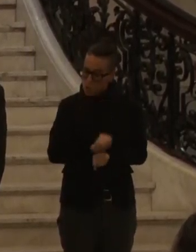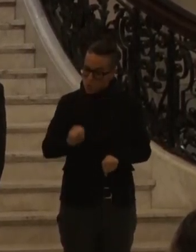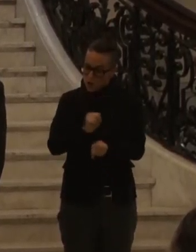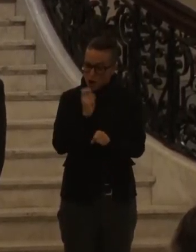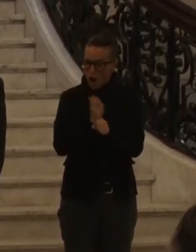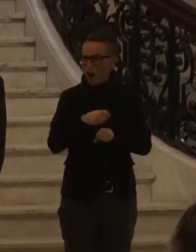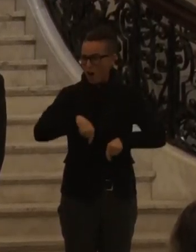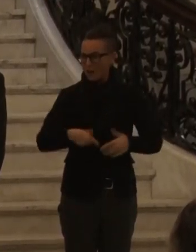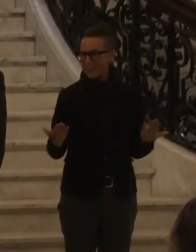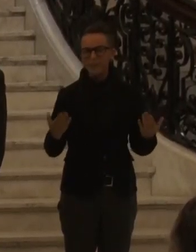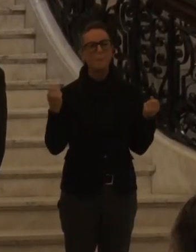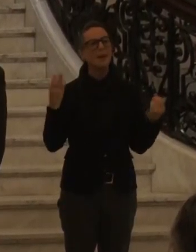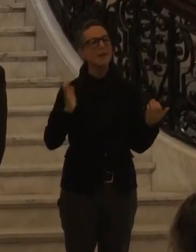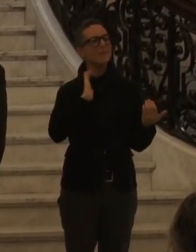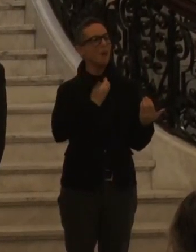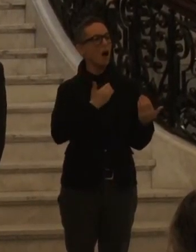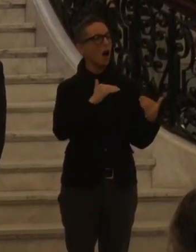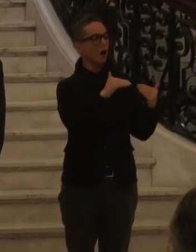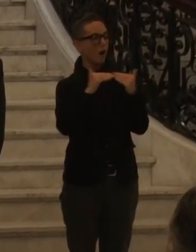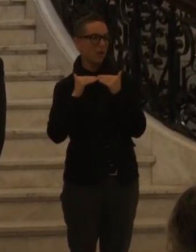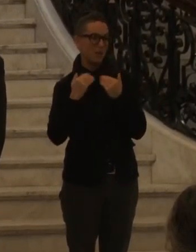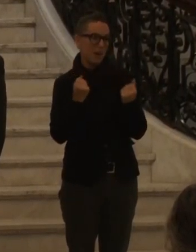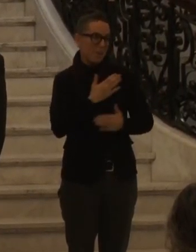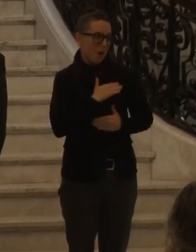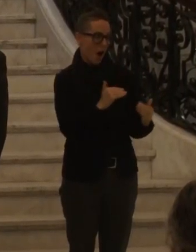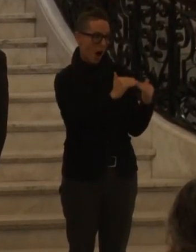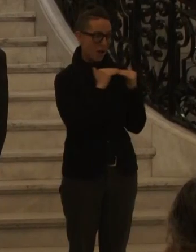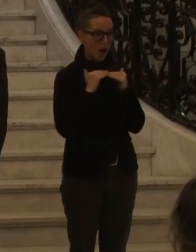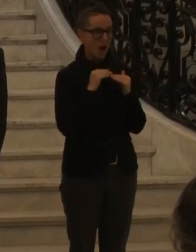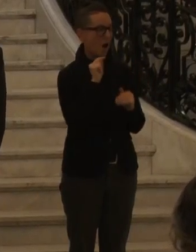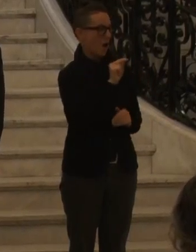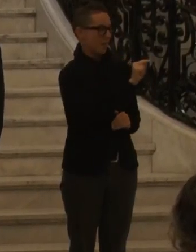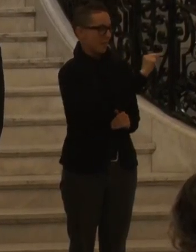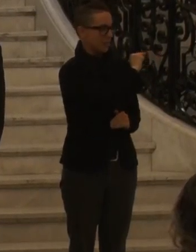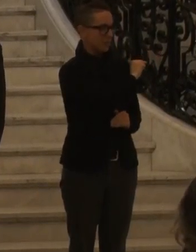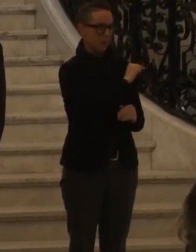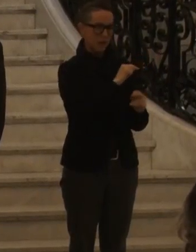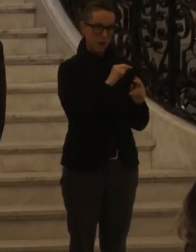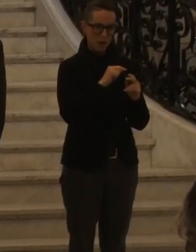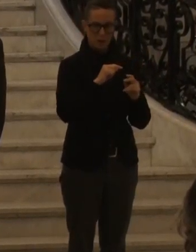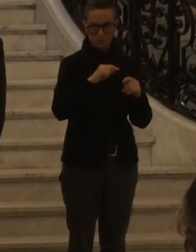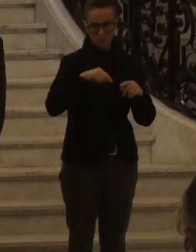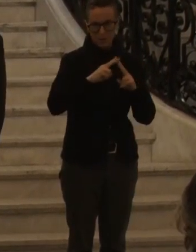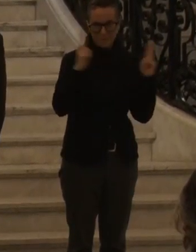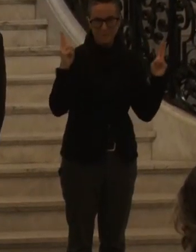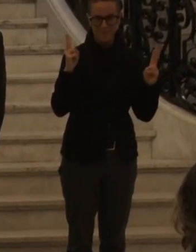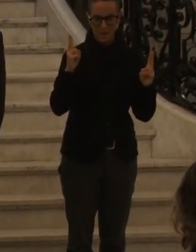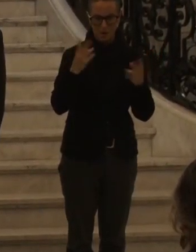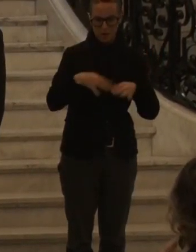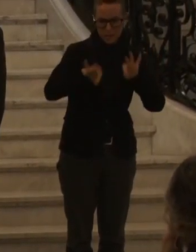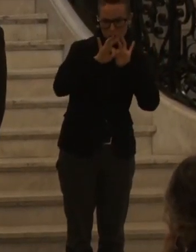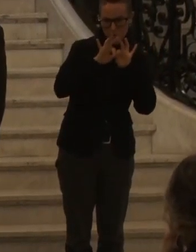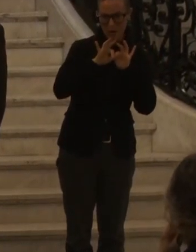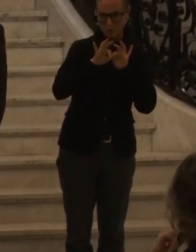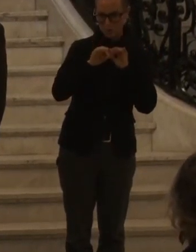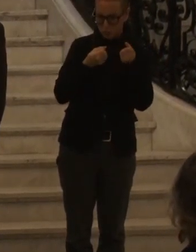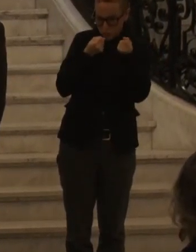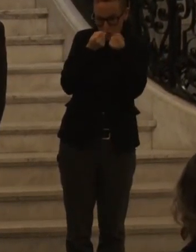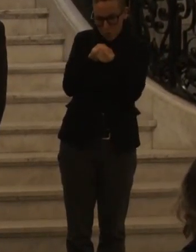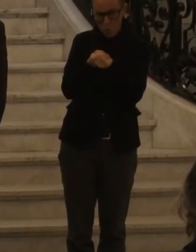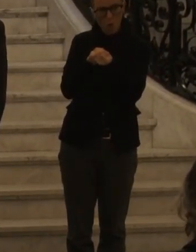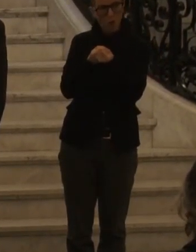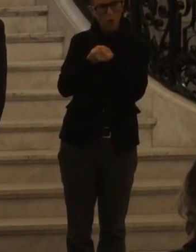here, and many of my colleagues also have been very, very instrumental in